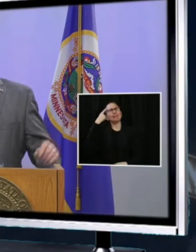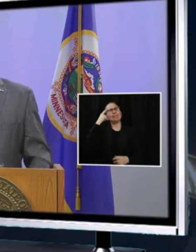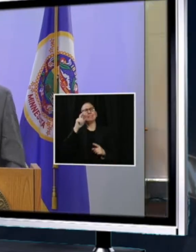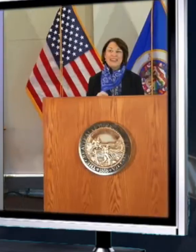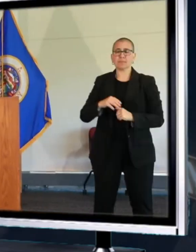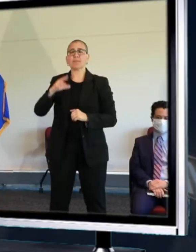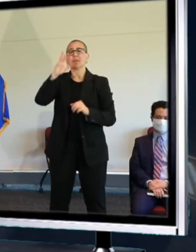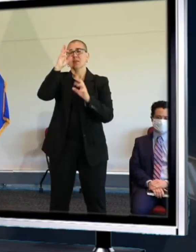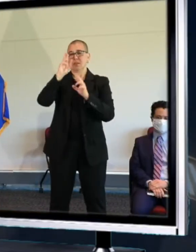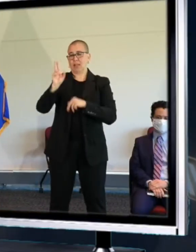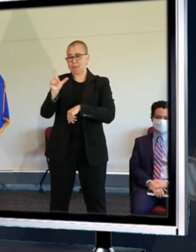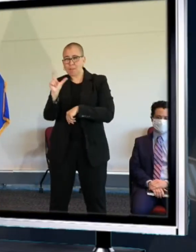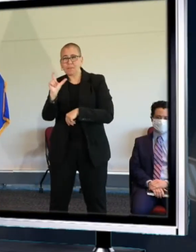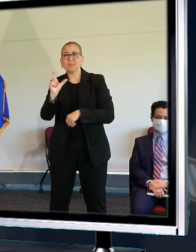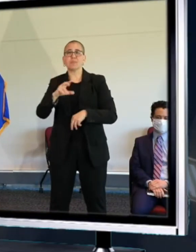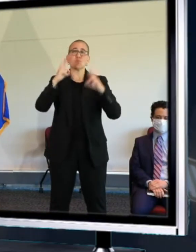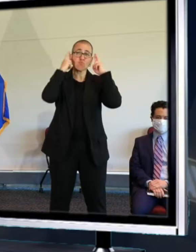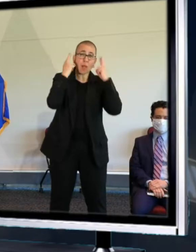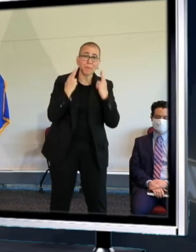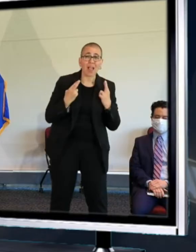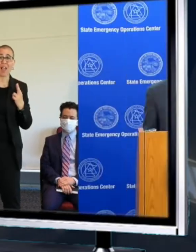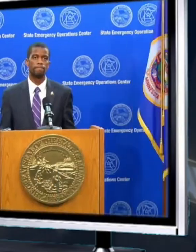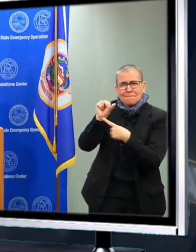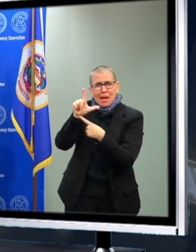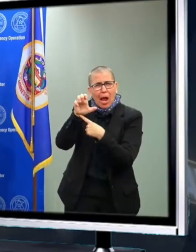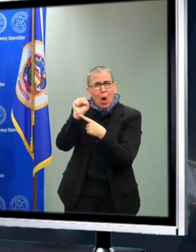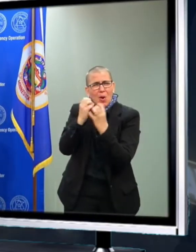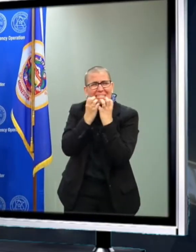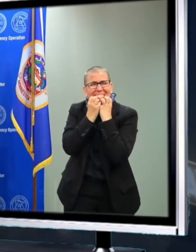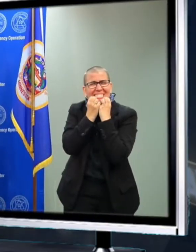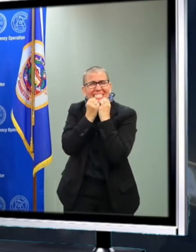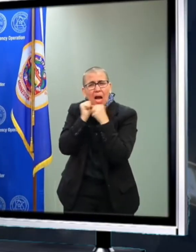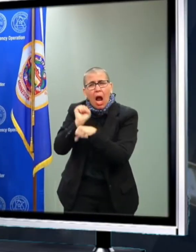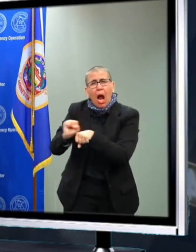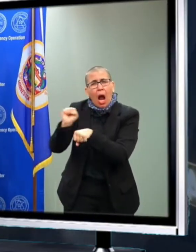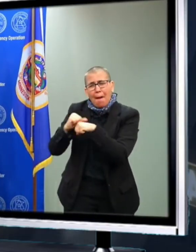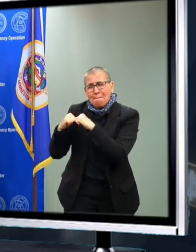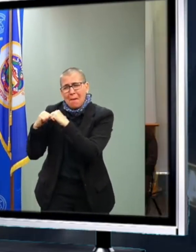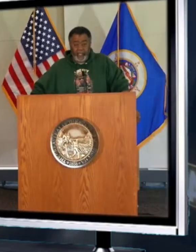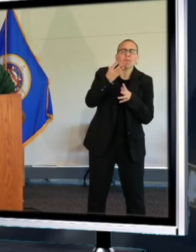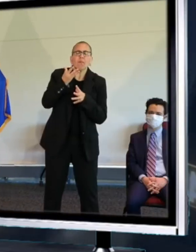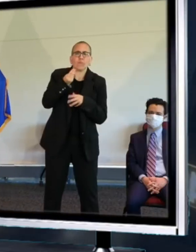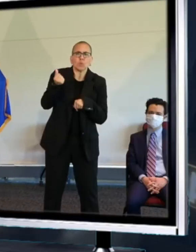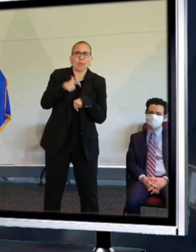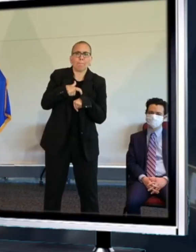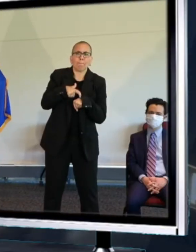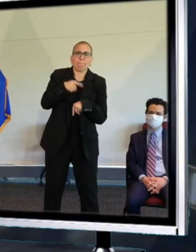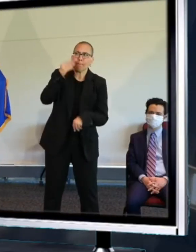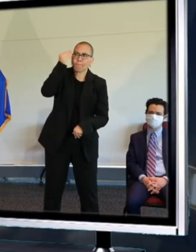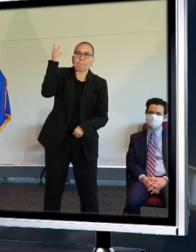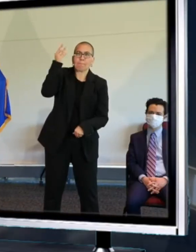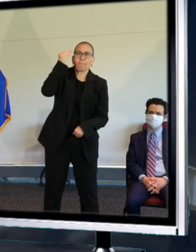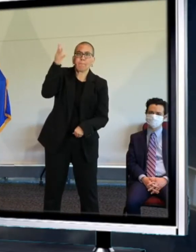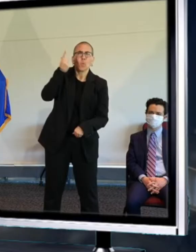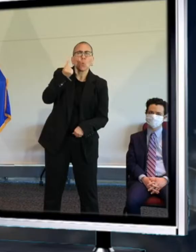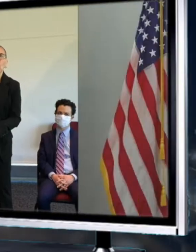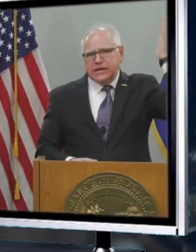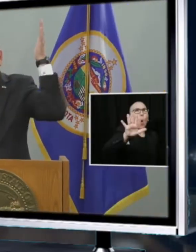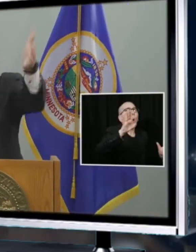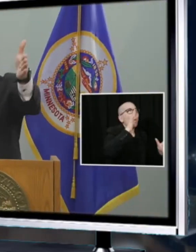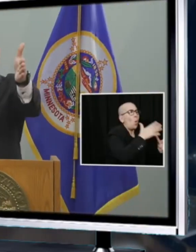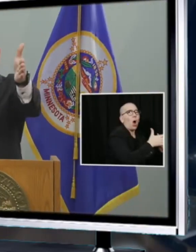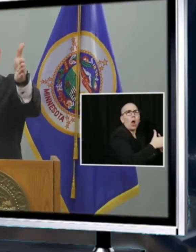provided by the state. We're talking about sign language interpreter Nick Zapko, and today, on her birthday, she received a very